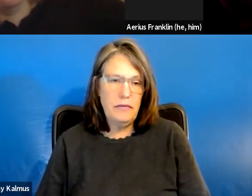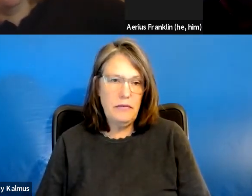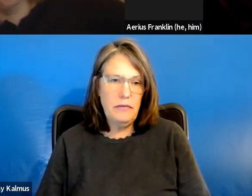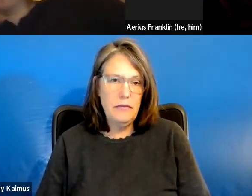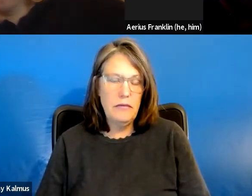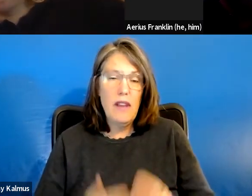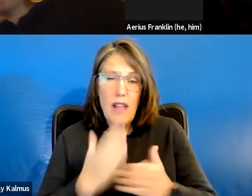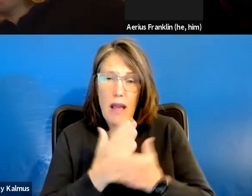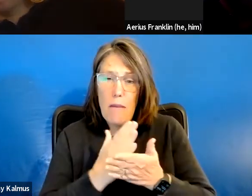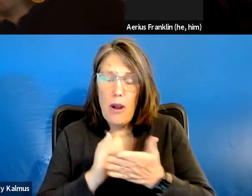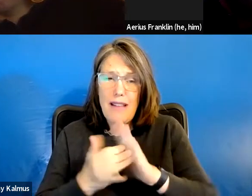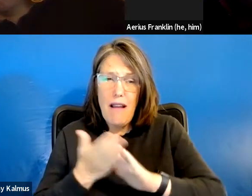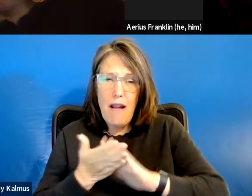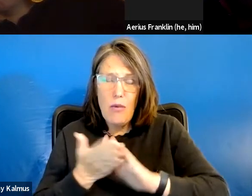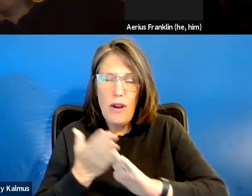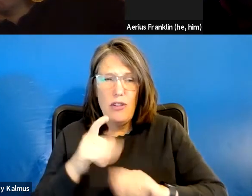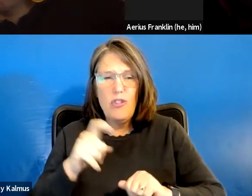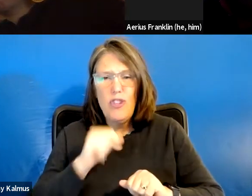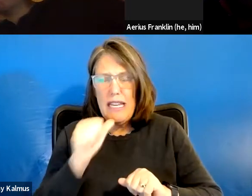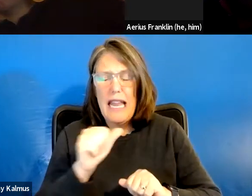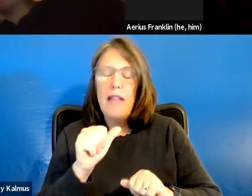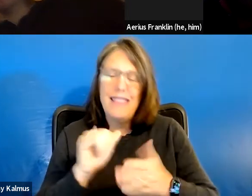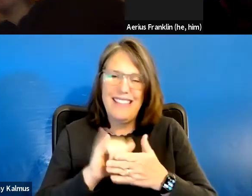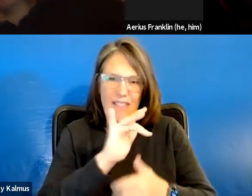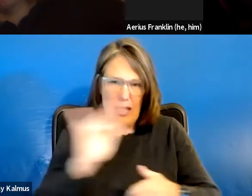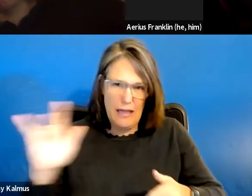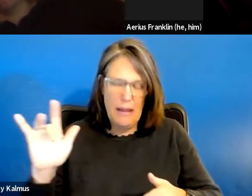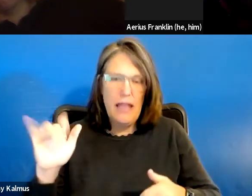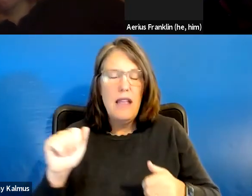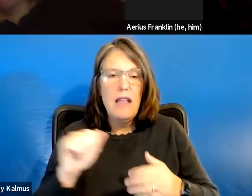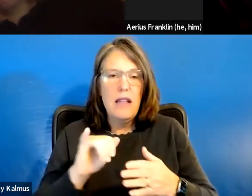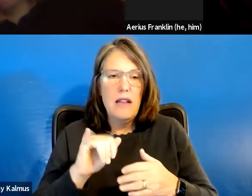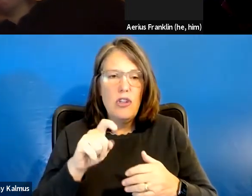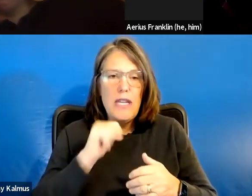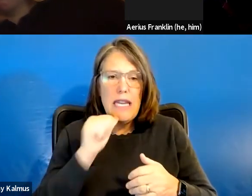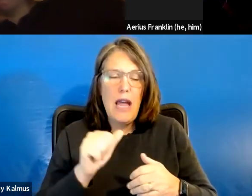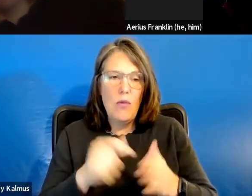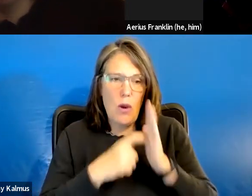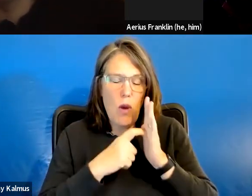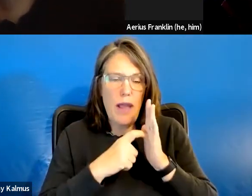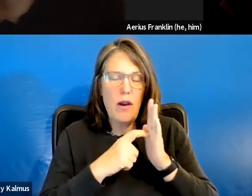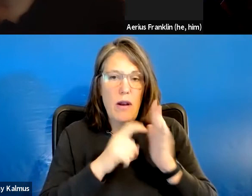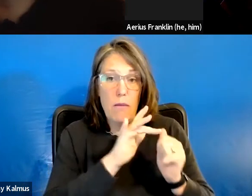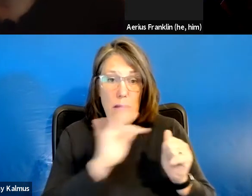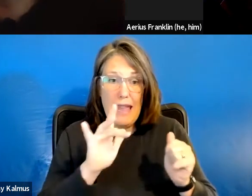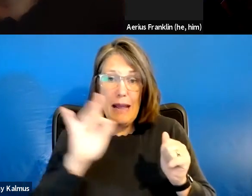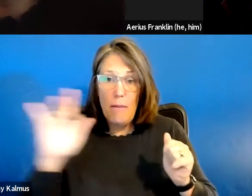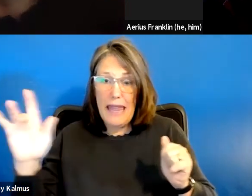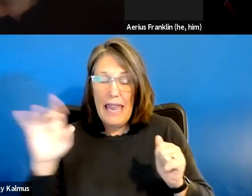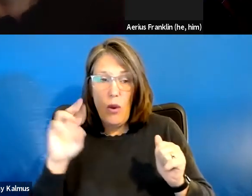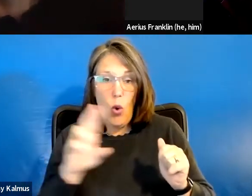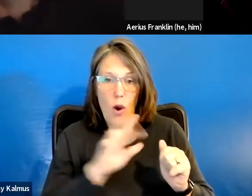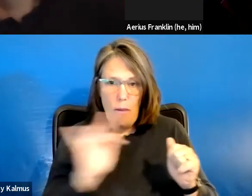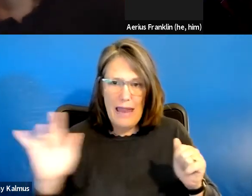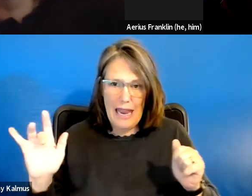Operable parts should not, and this is a fill in the blank. So operable parts should not require blank, blank, or